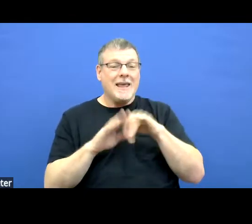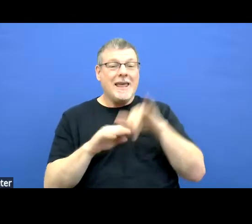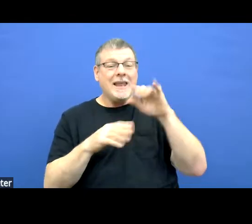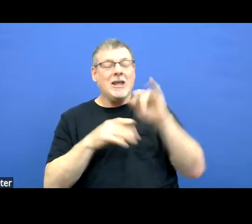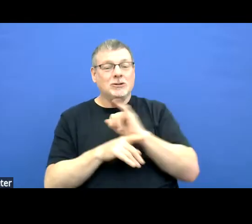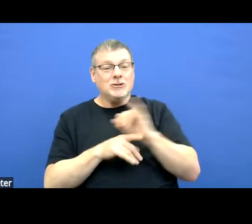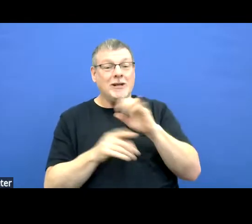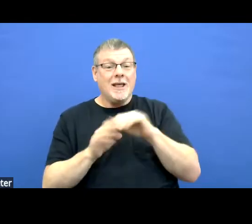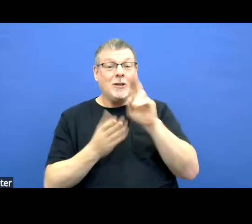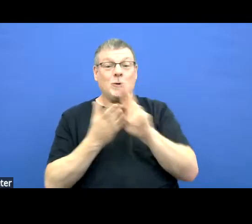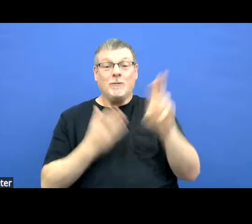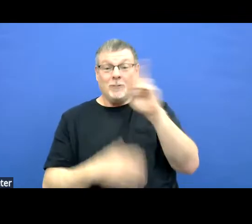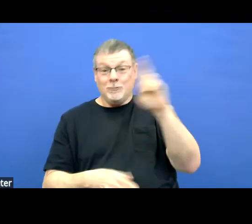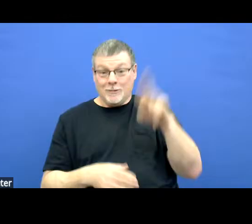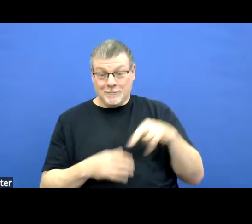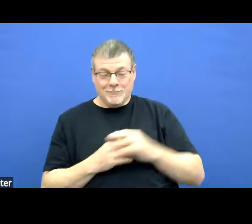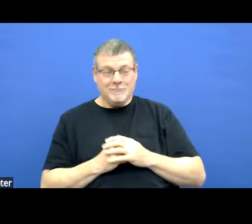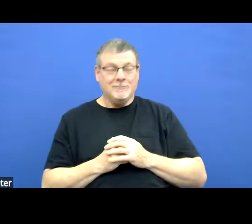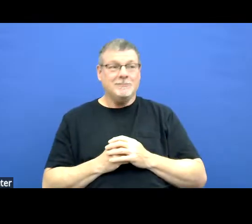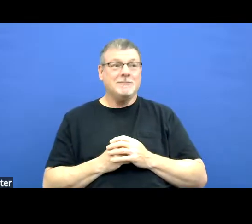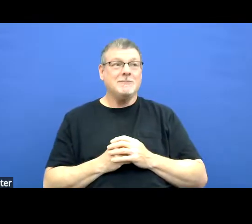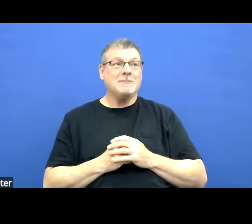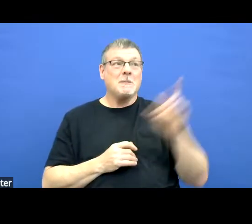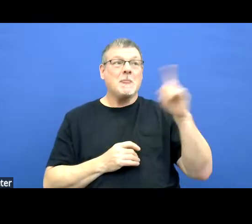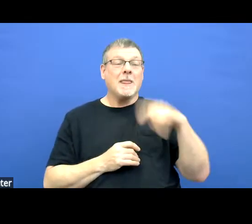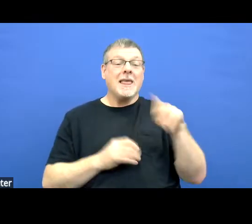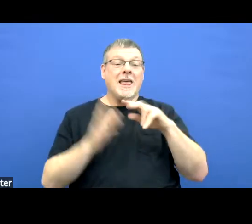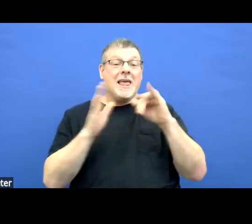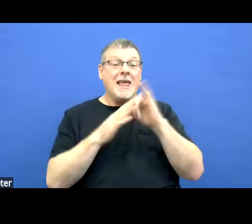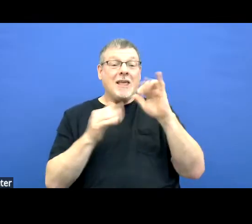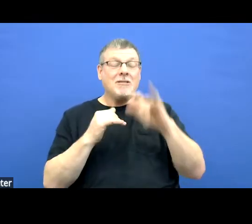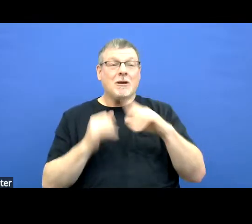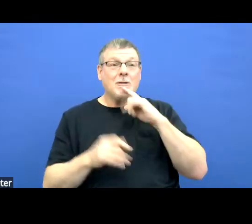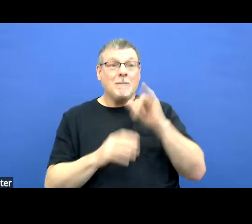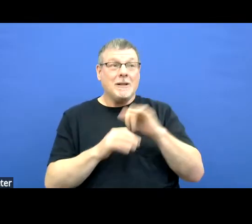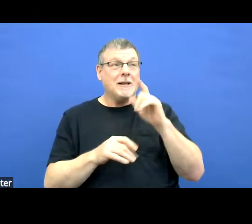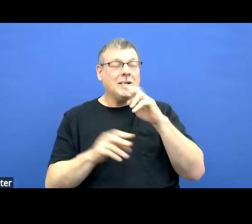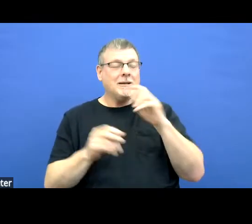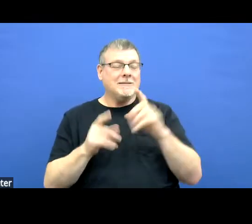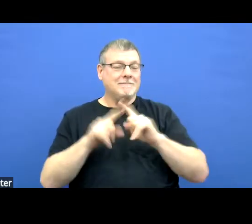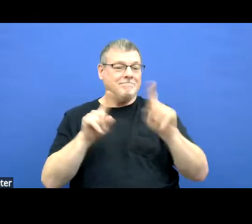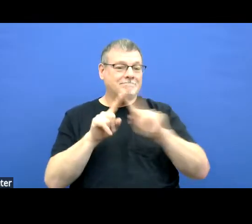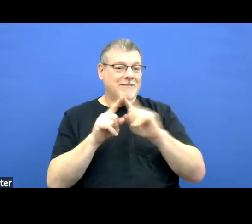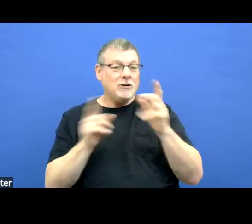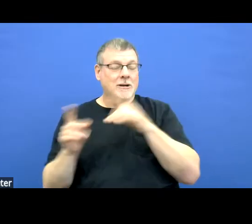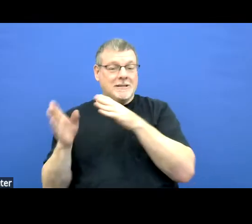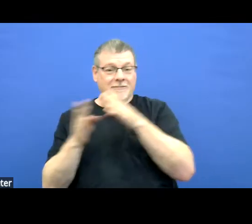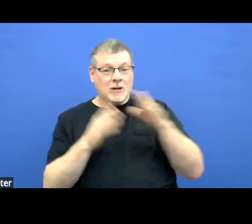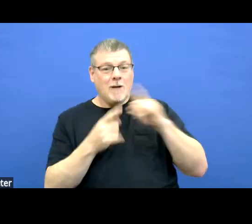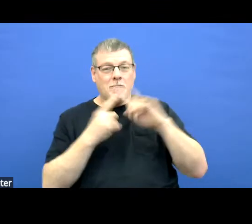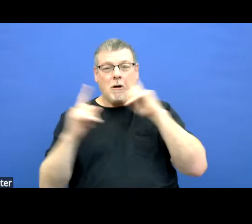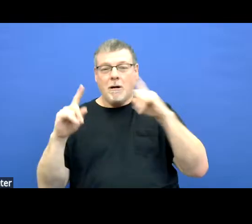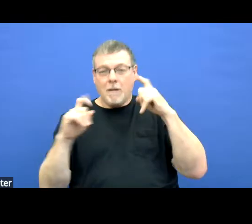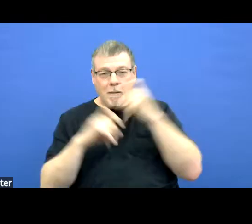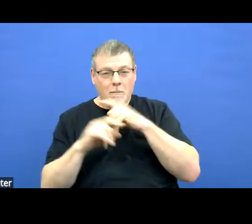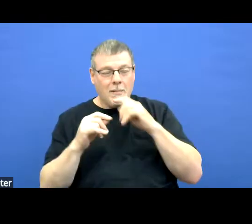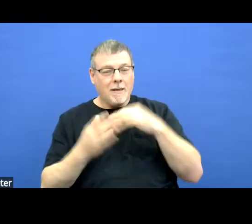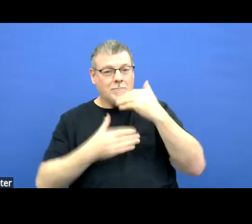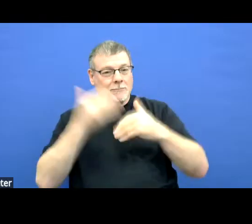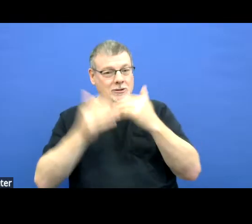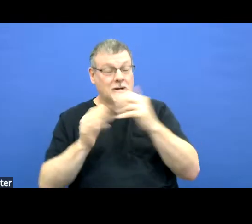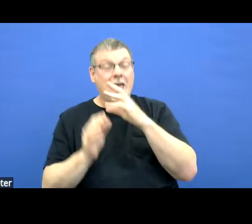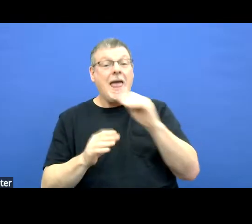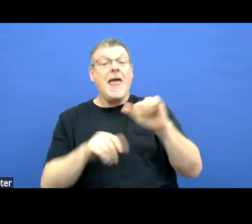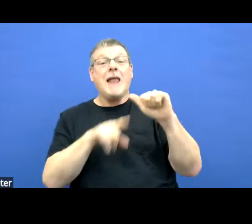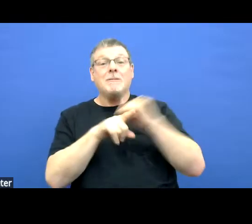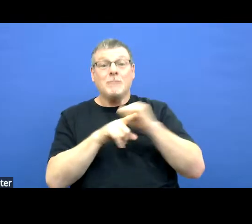internship at the University of Rochester. She shadowed surgeons across multiple divisions, observed complex procedures, and practiced